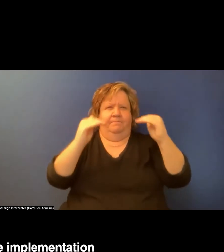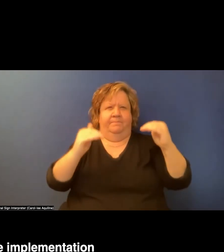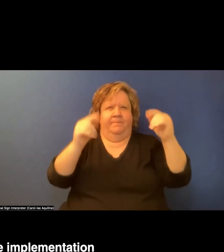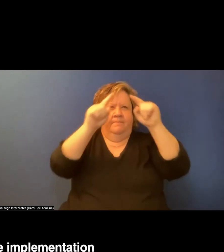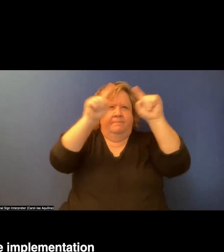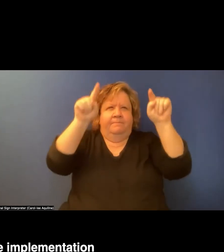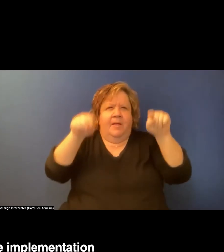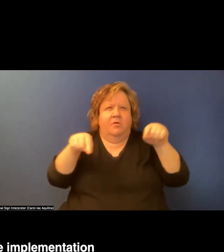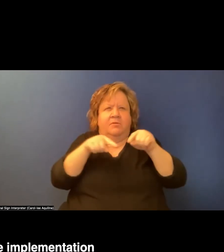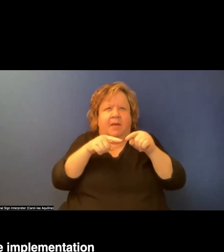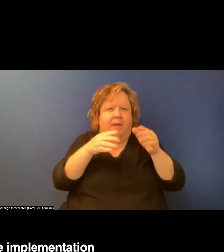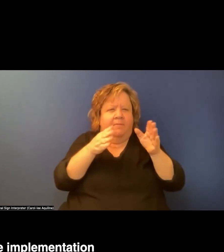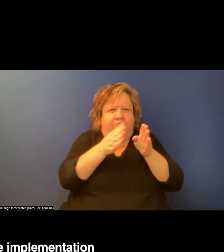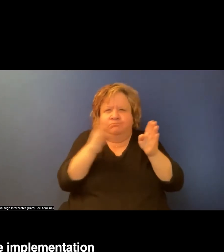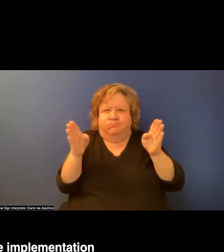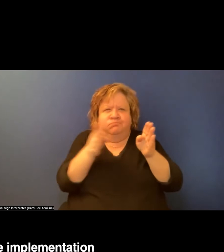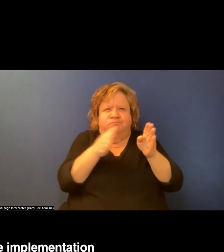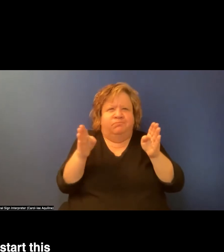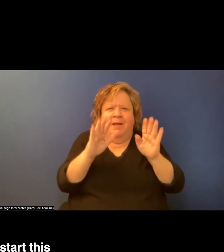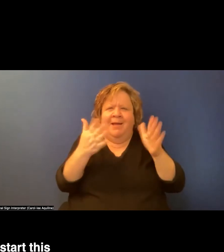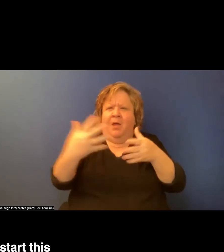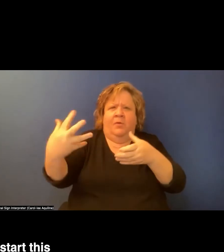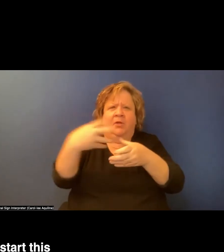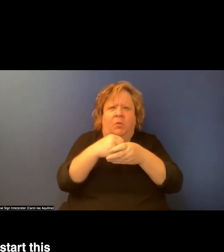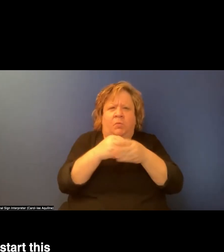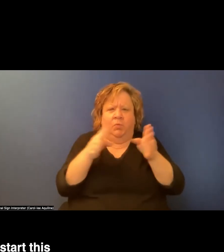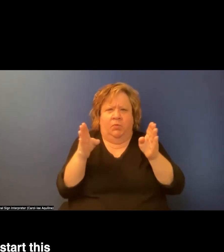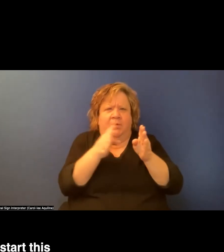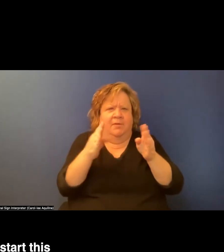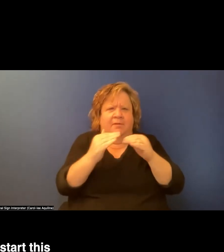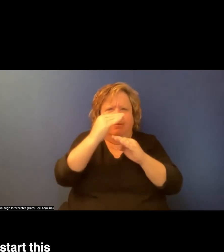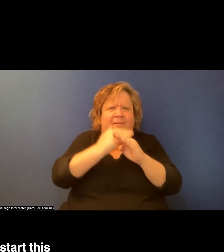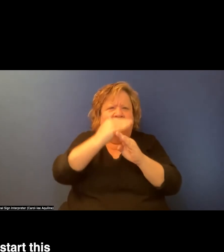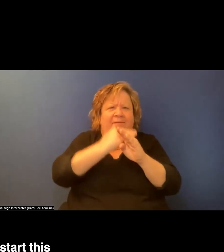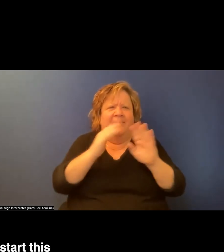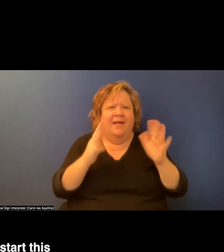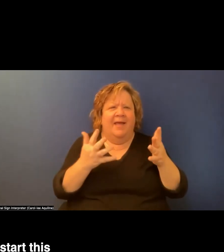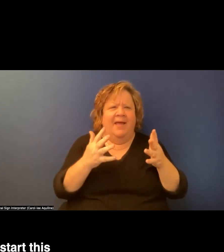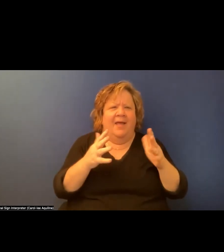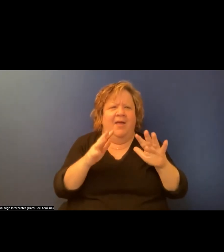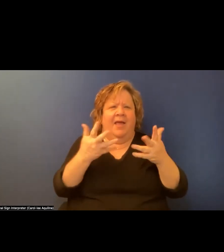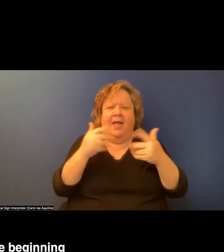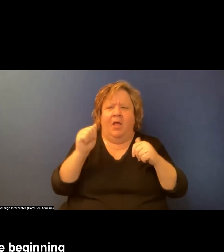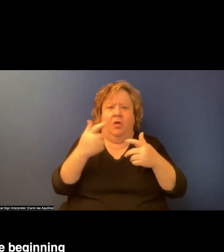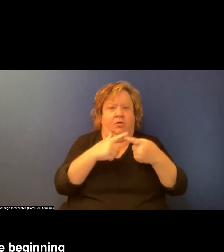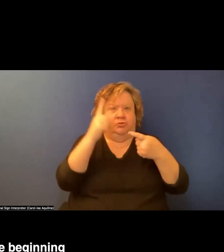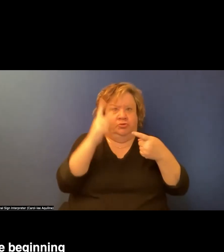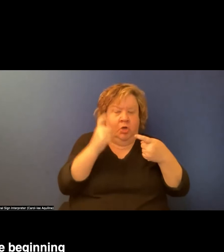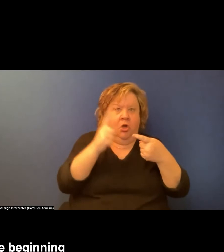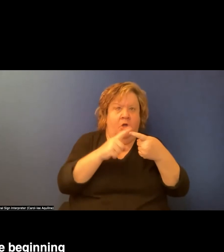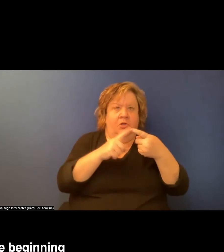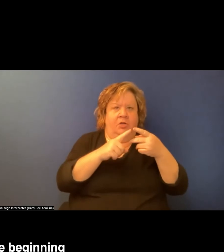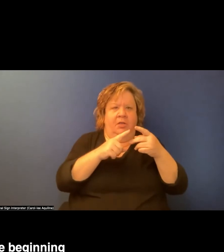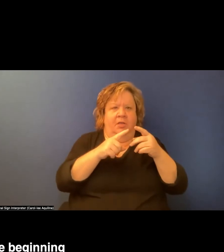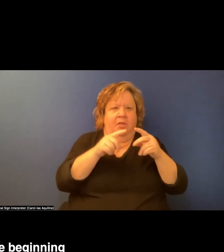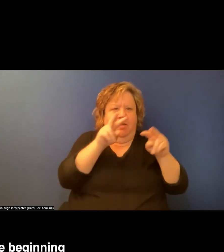looking at the implementation and looking at how to evaluate them well. Can we start this inclusive planning and implementation together from the beginning